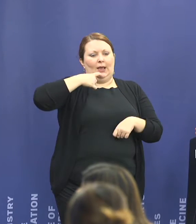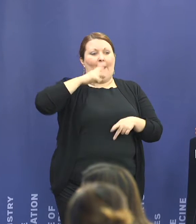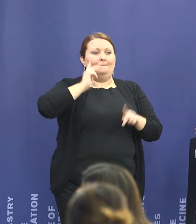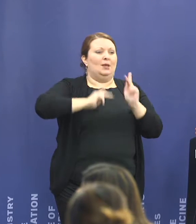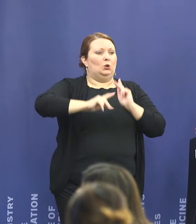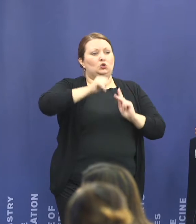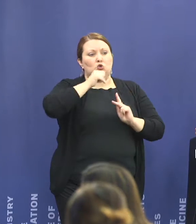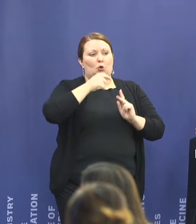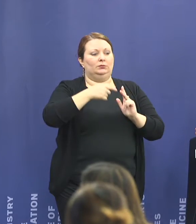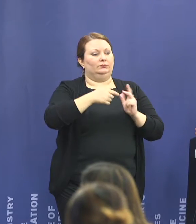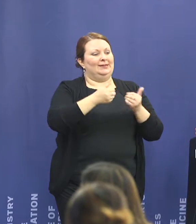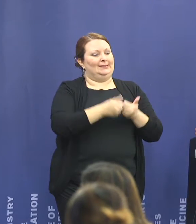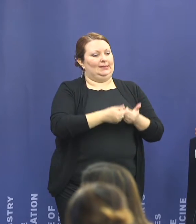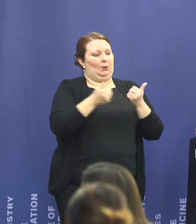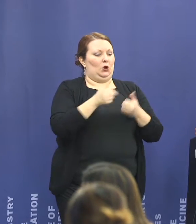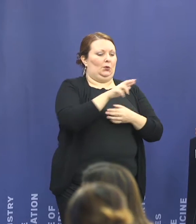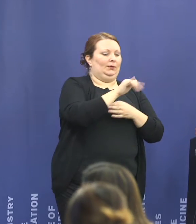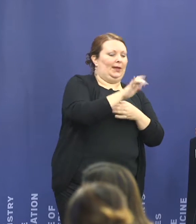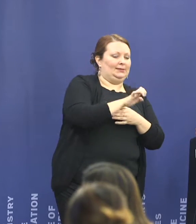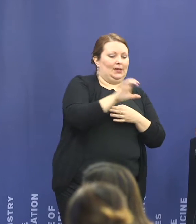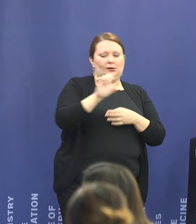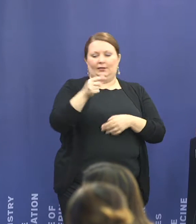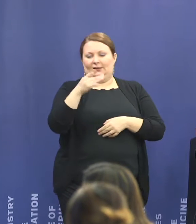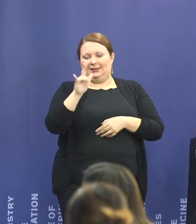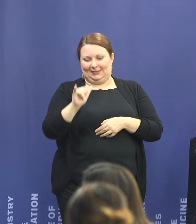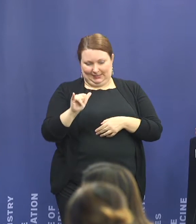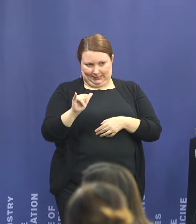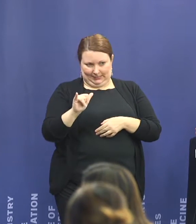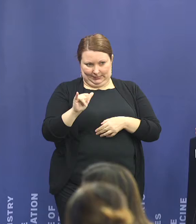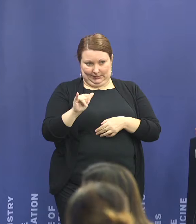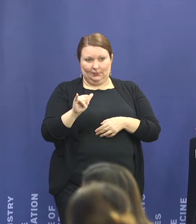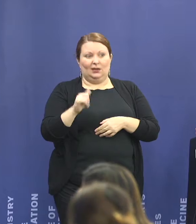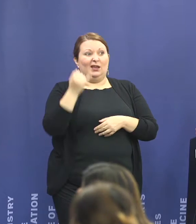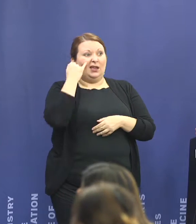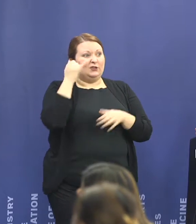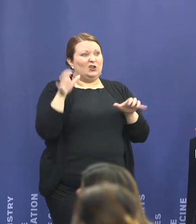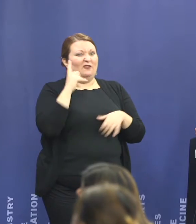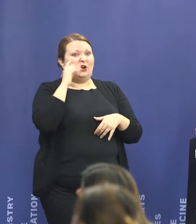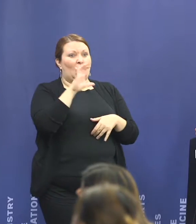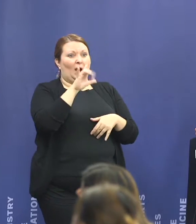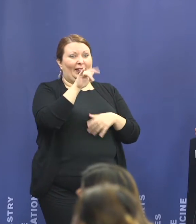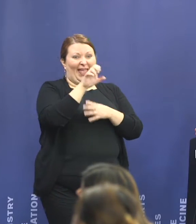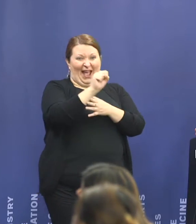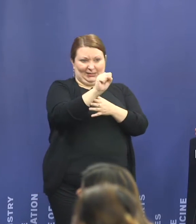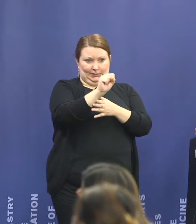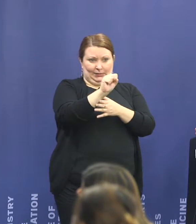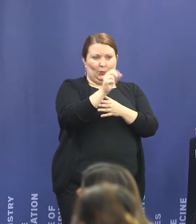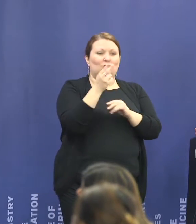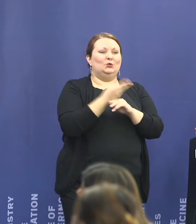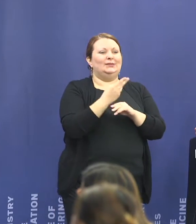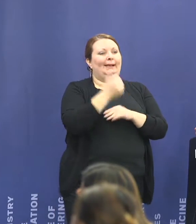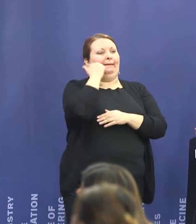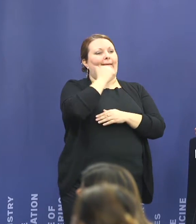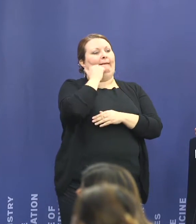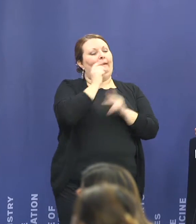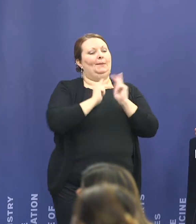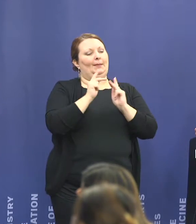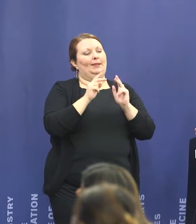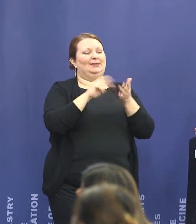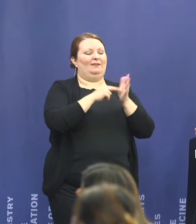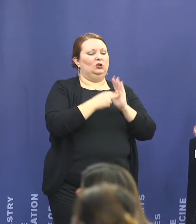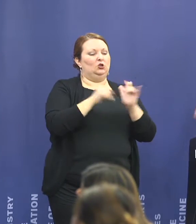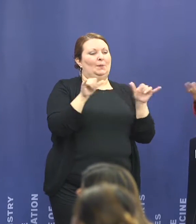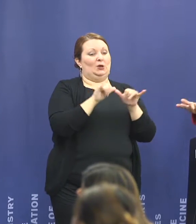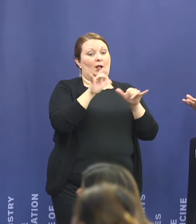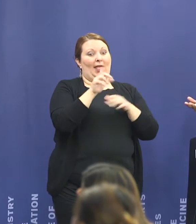don't distinguish between race and ethnicity, so that's correct, right? So imagine if we did this for class and we said, well, we're gonna use lay definitions of class to measure